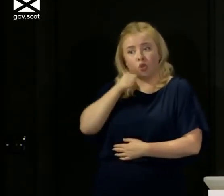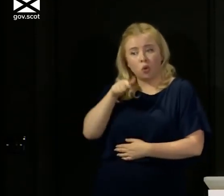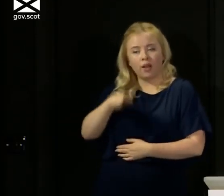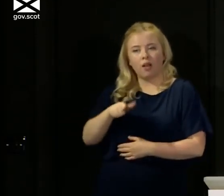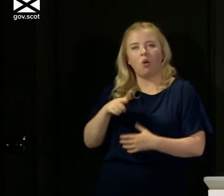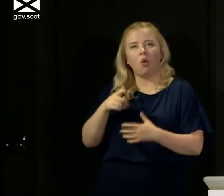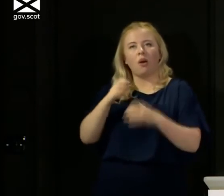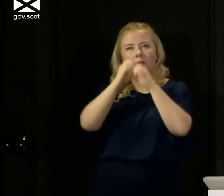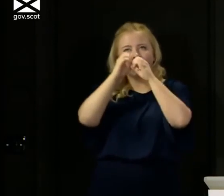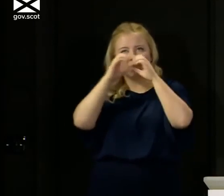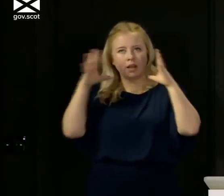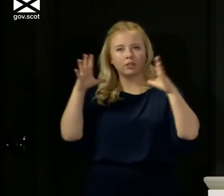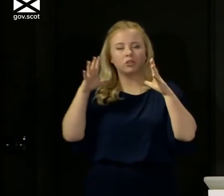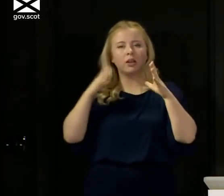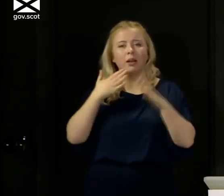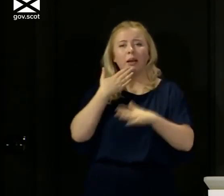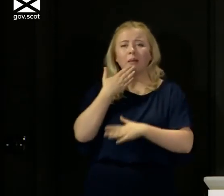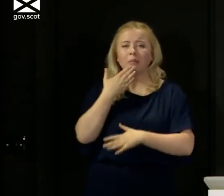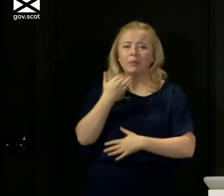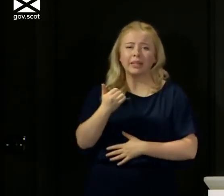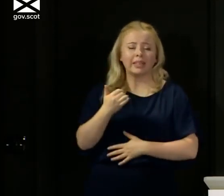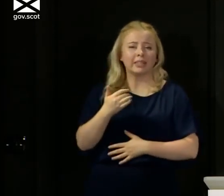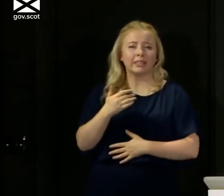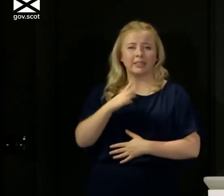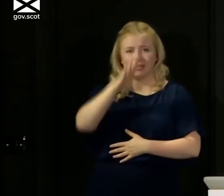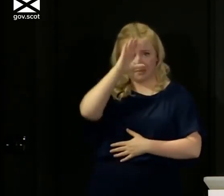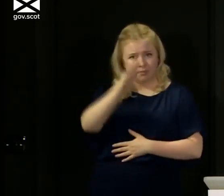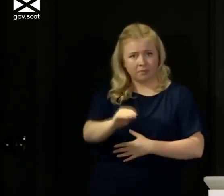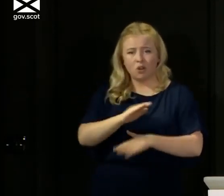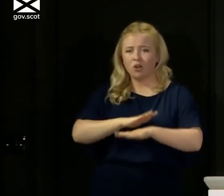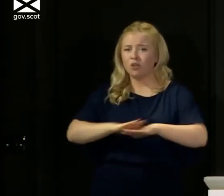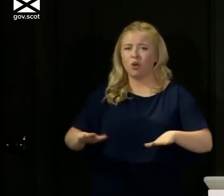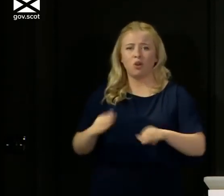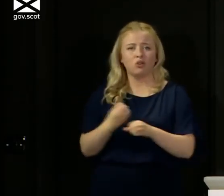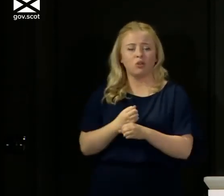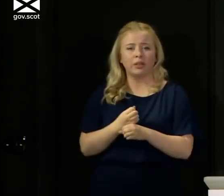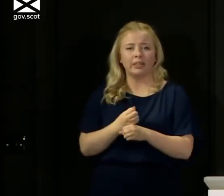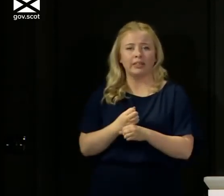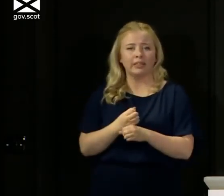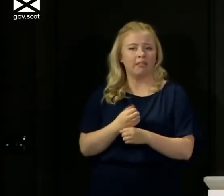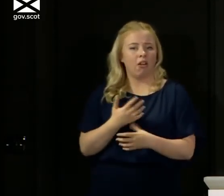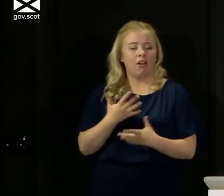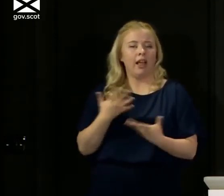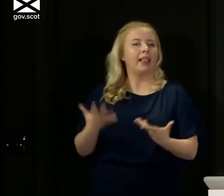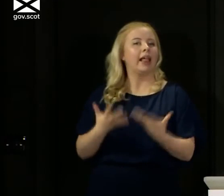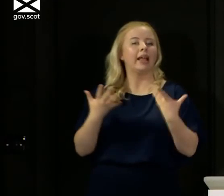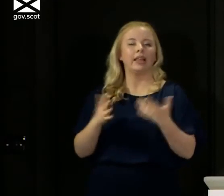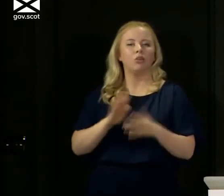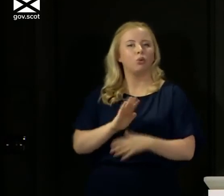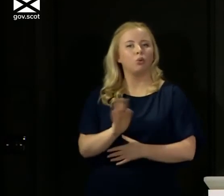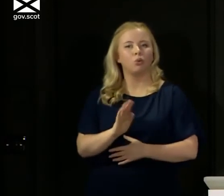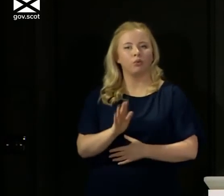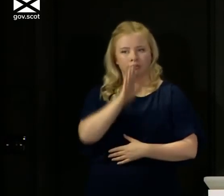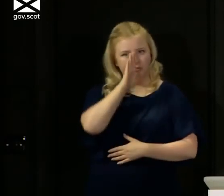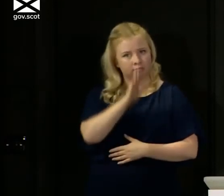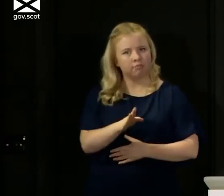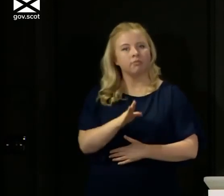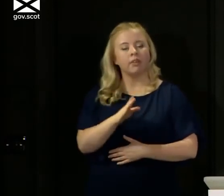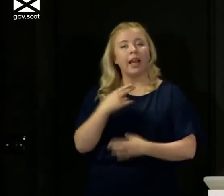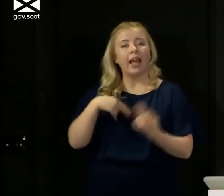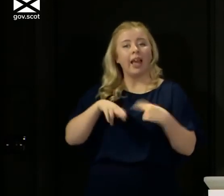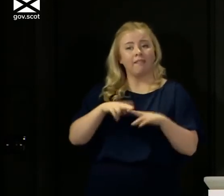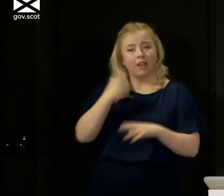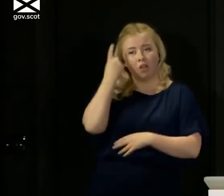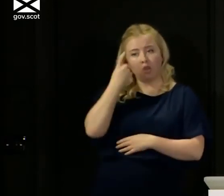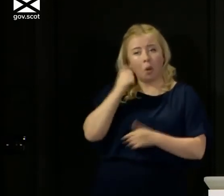to imagine that, please just take it from me that we are not doing this lightly. If I thought there was a better way right